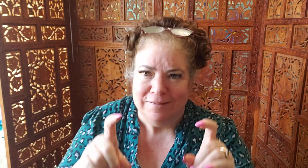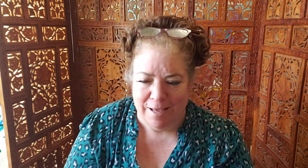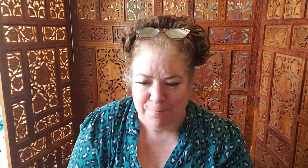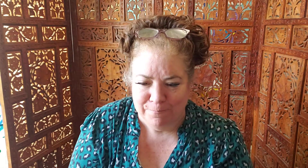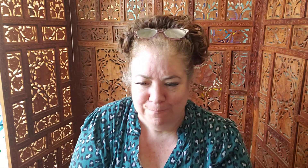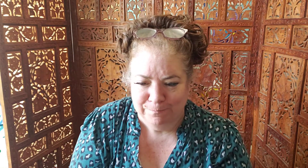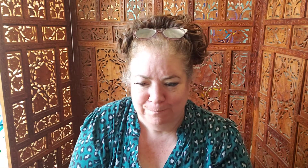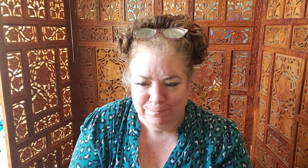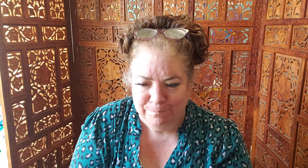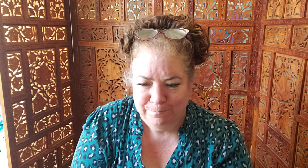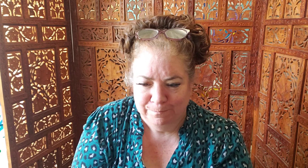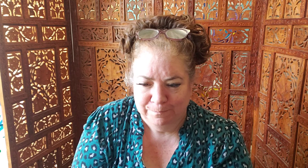exam.